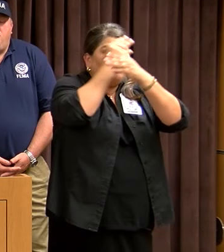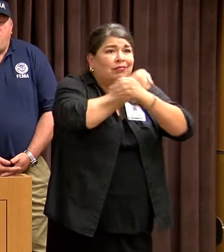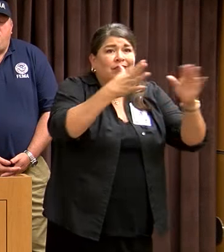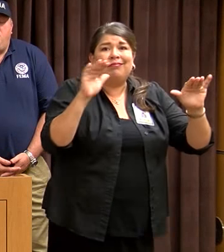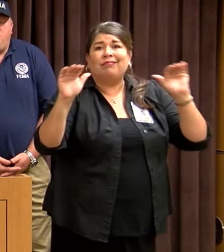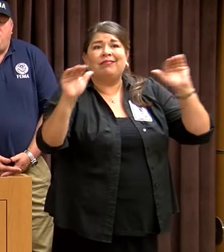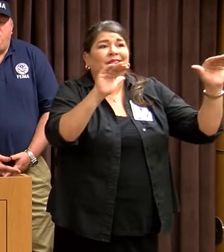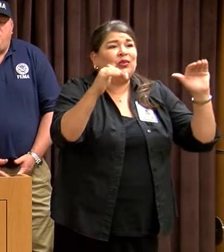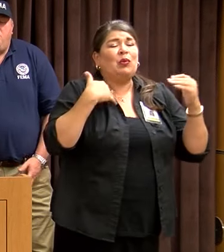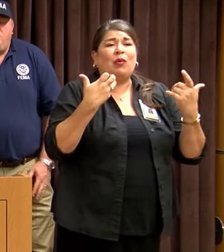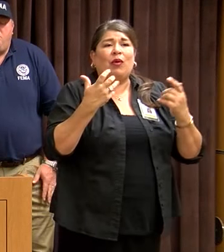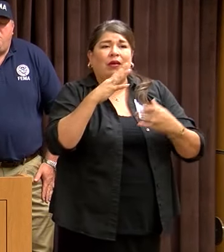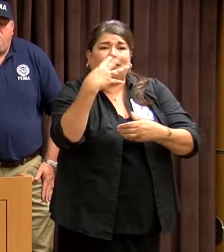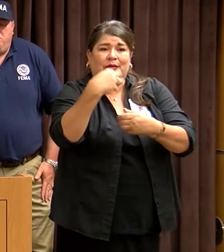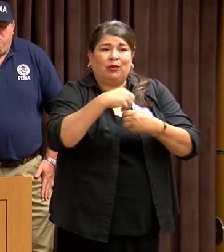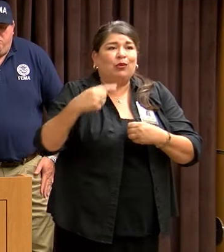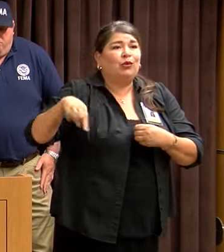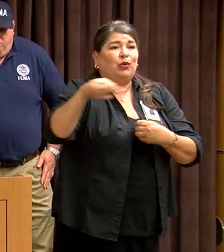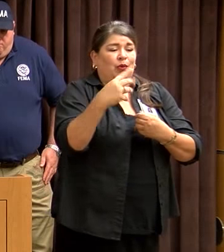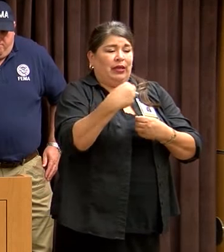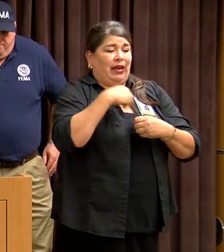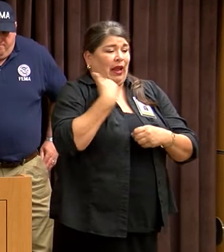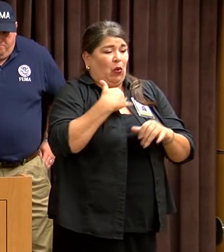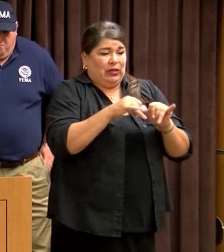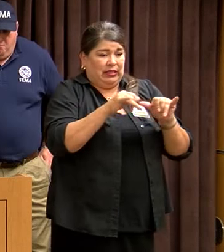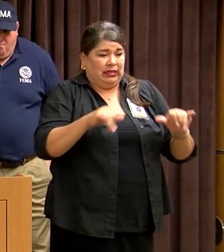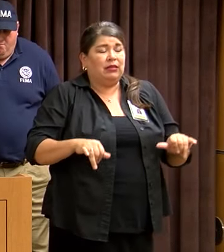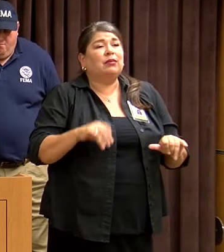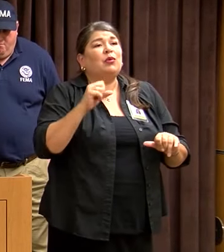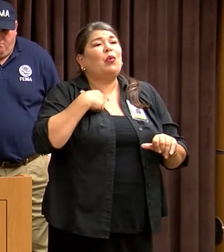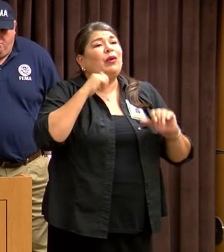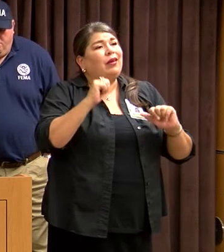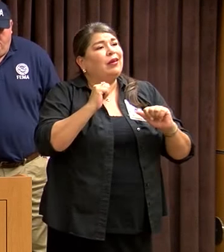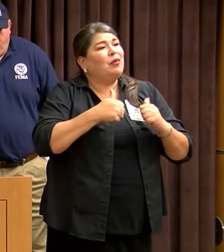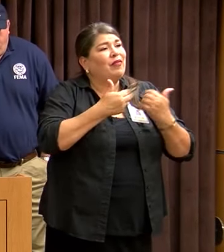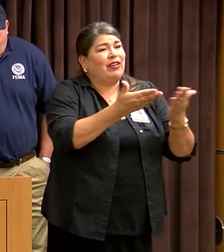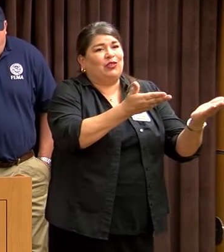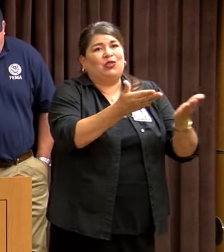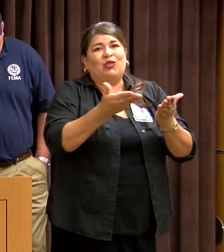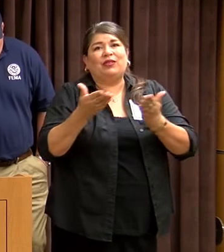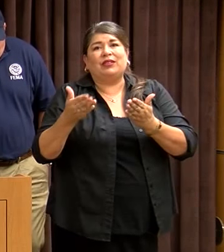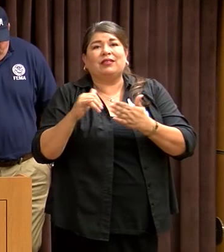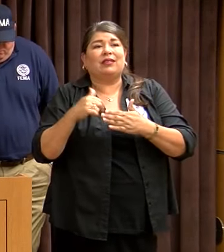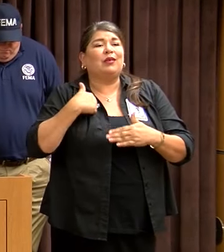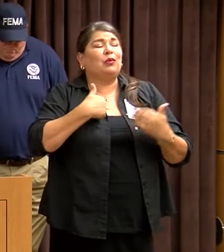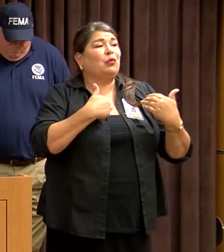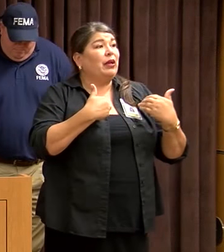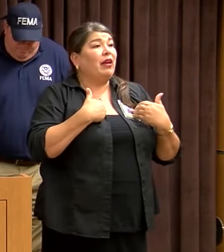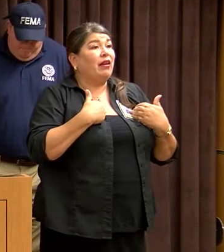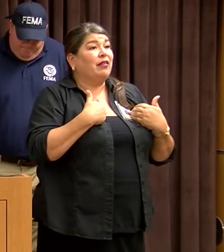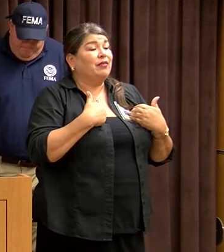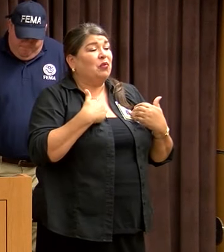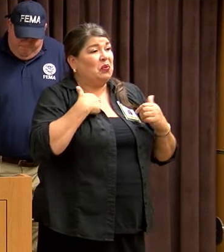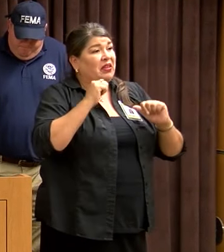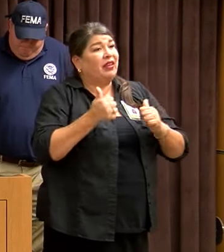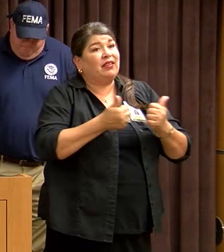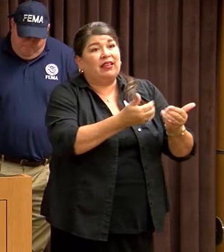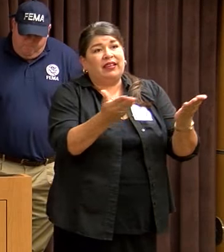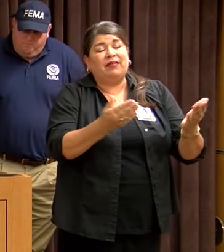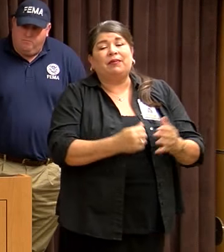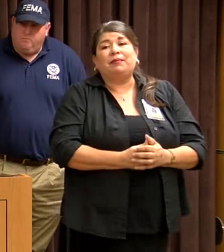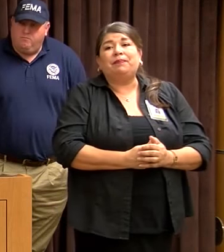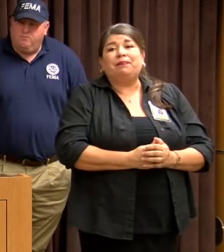you into our system so that we can start providing those services that we have to give you.